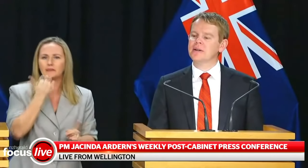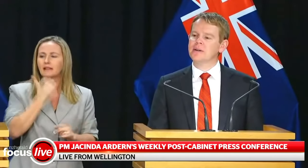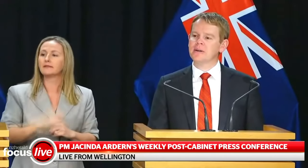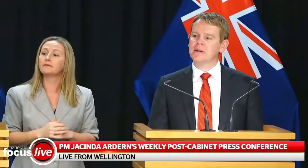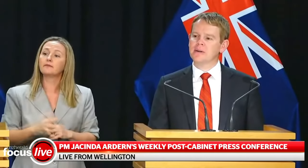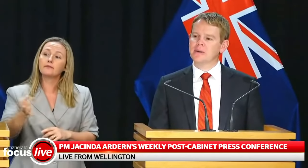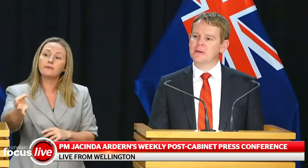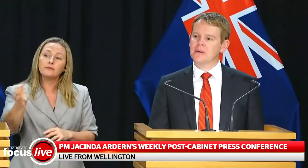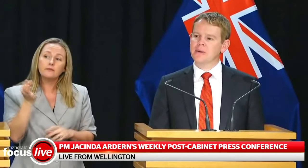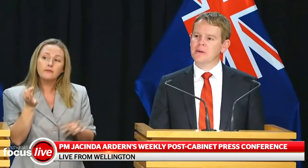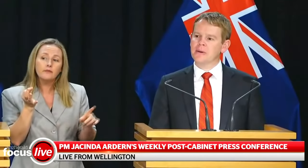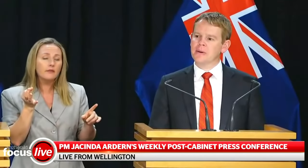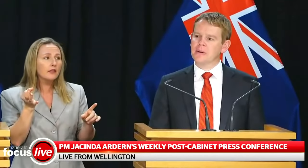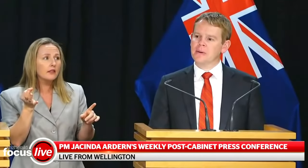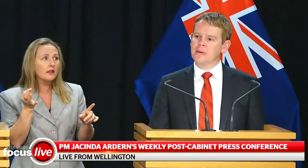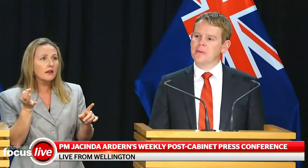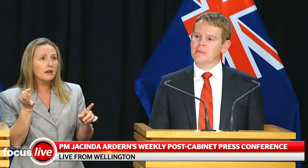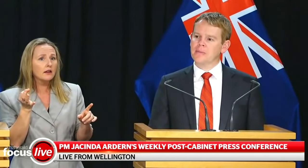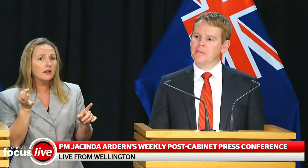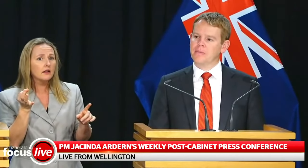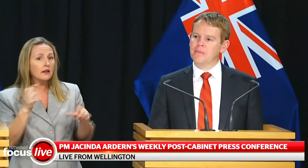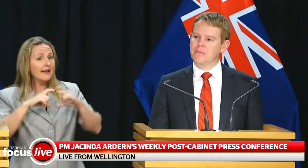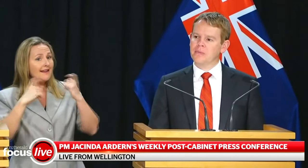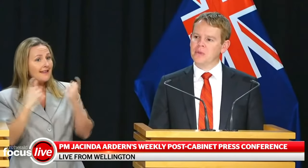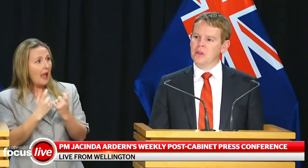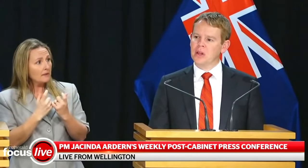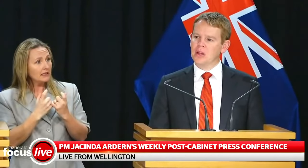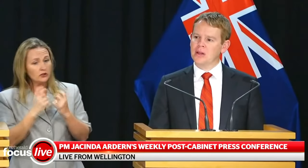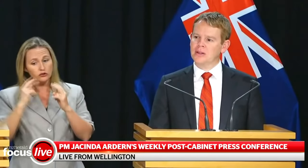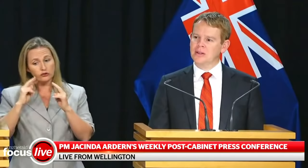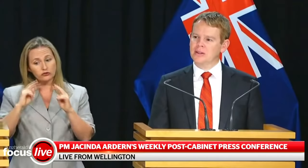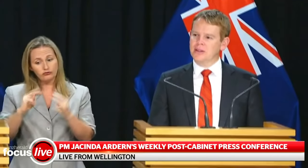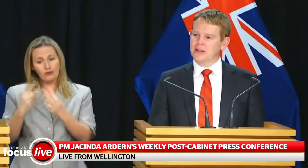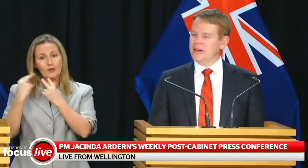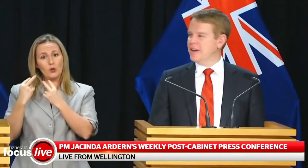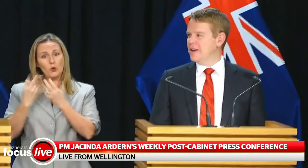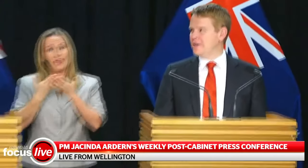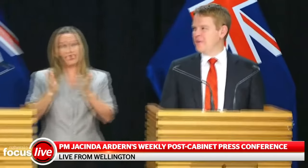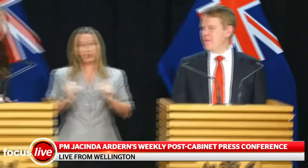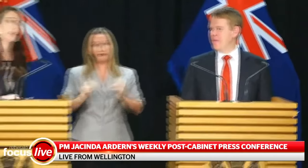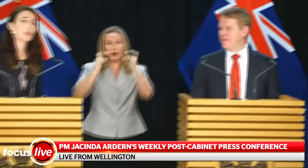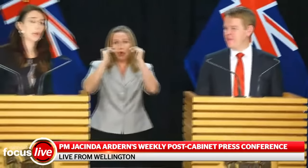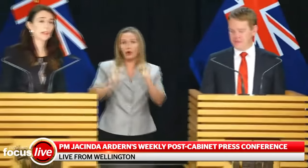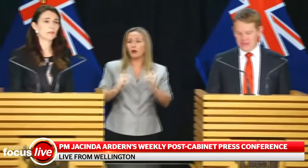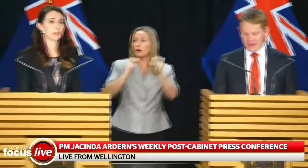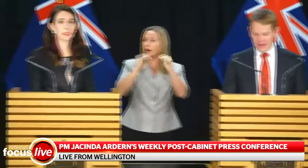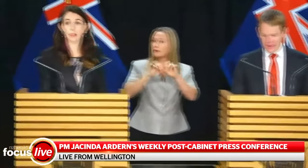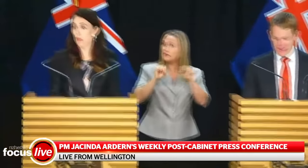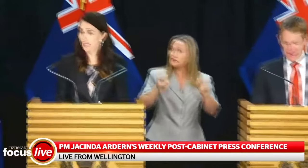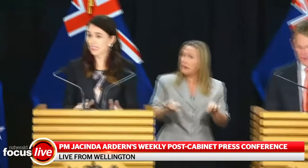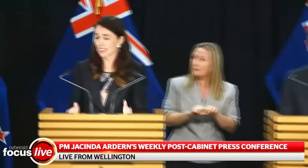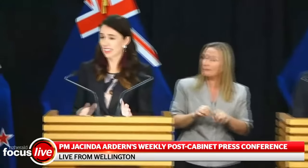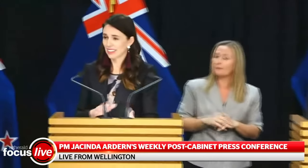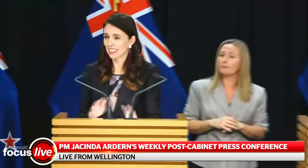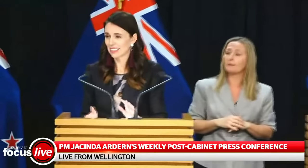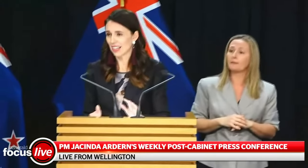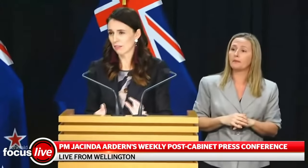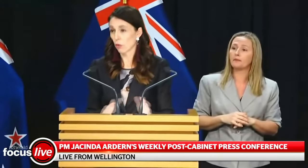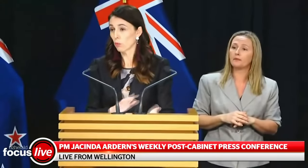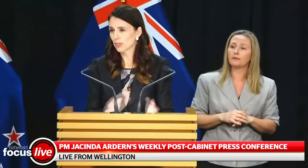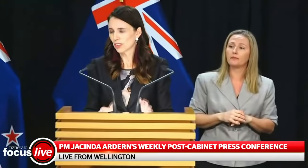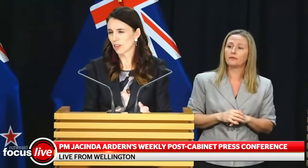any consideration in Cabinet around more general review of the alert level system? Oh, look, I mean, some might consider that